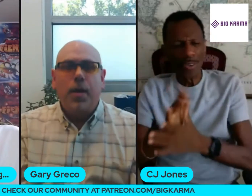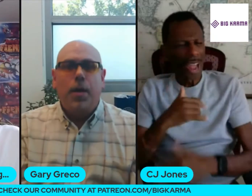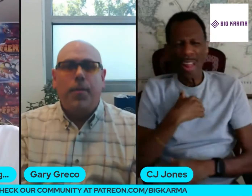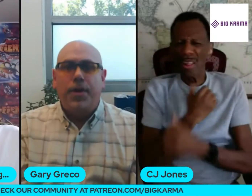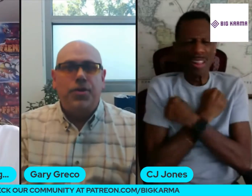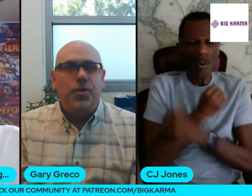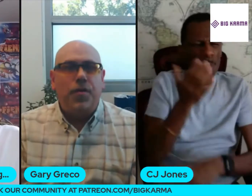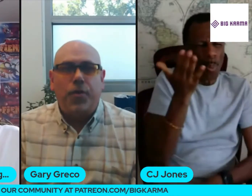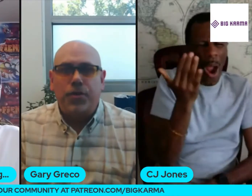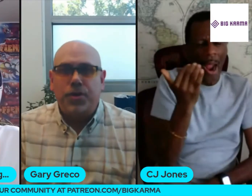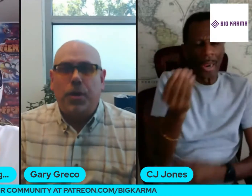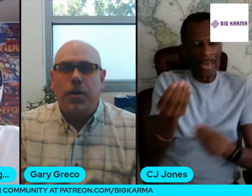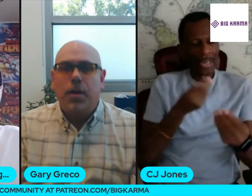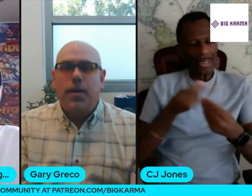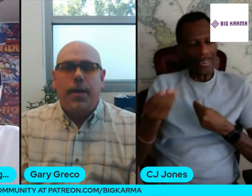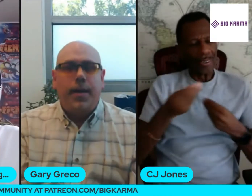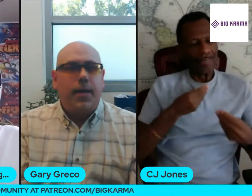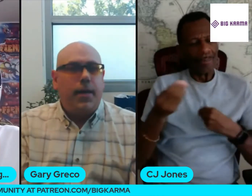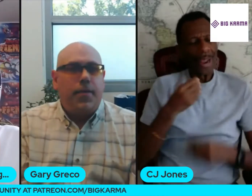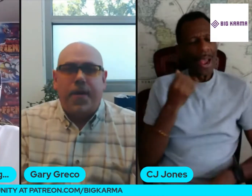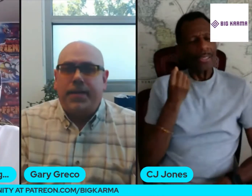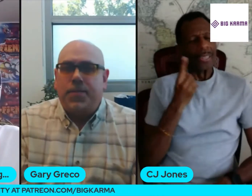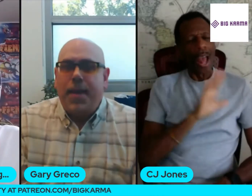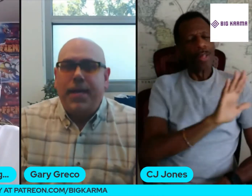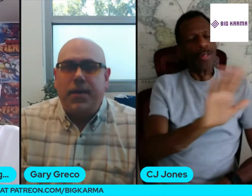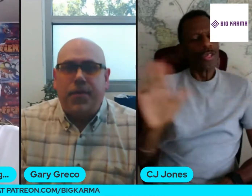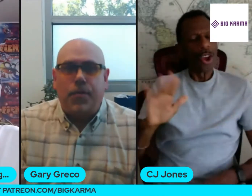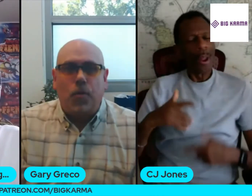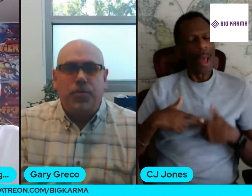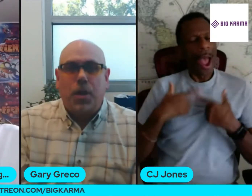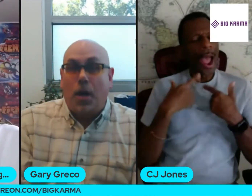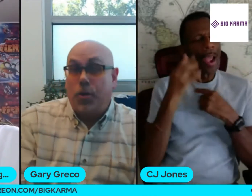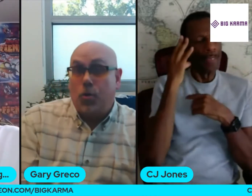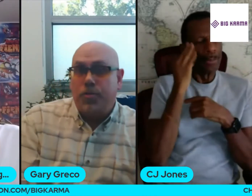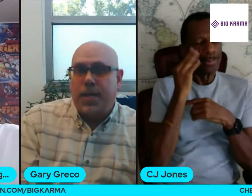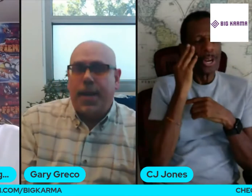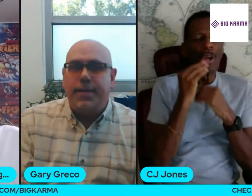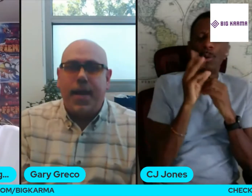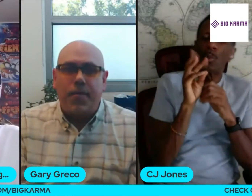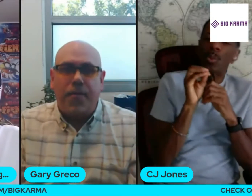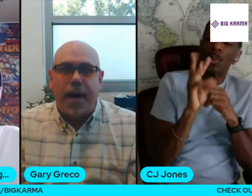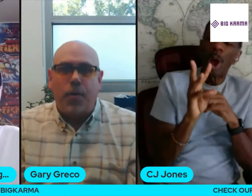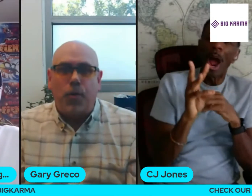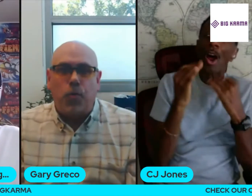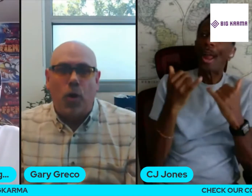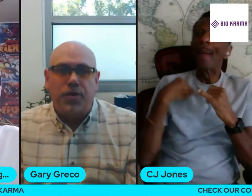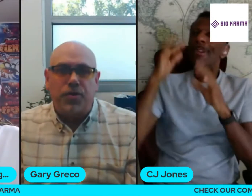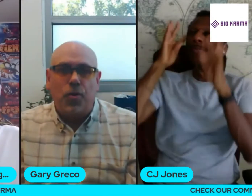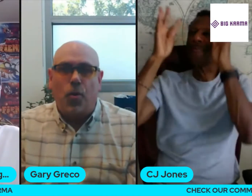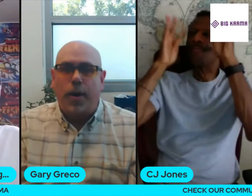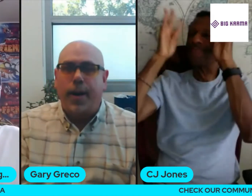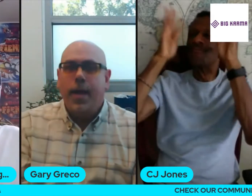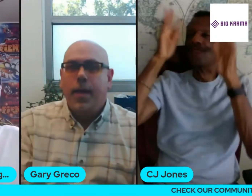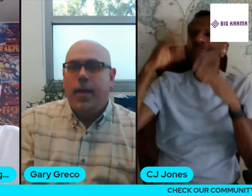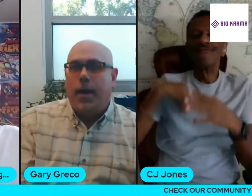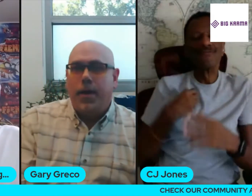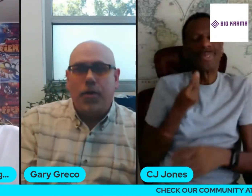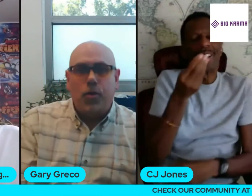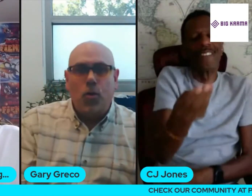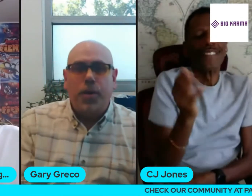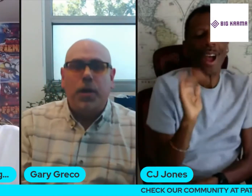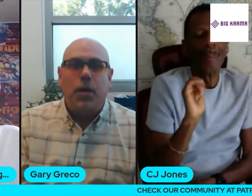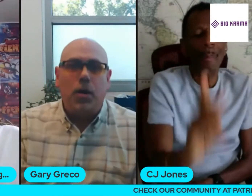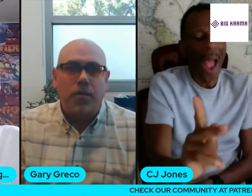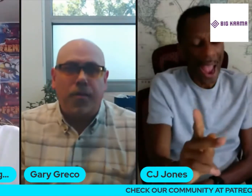group, but it's universal. It affects many different groups. Other groups can identify with one story.